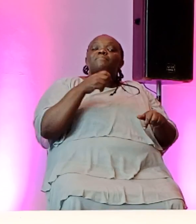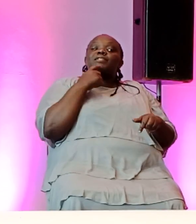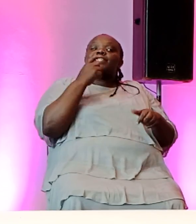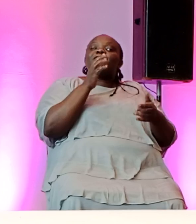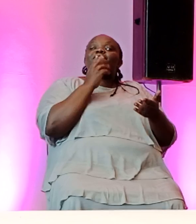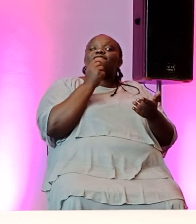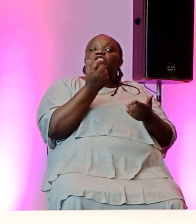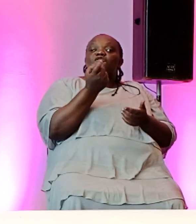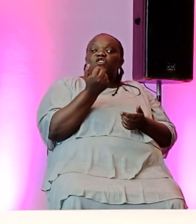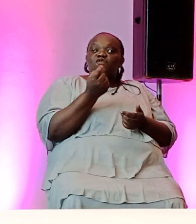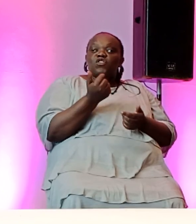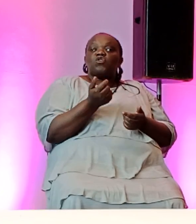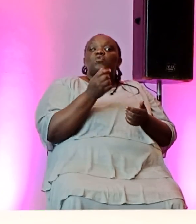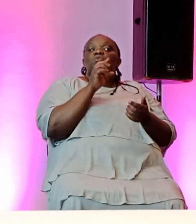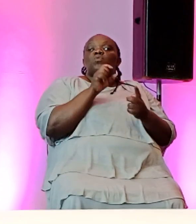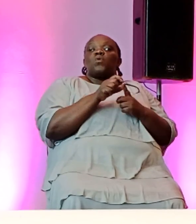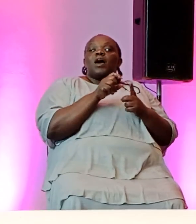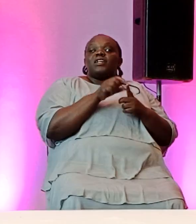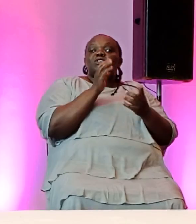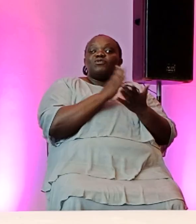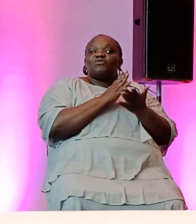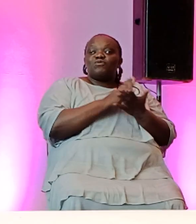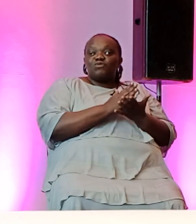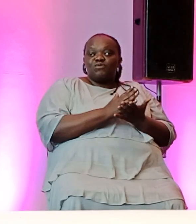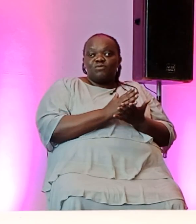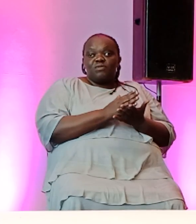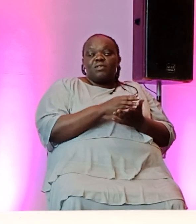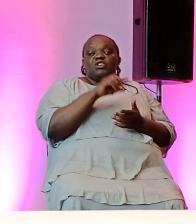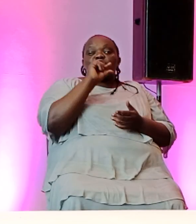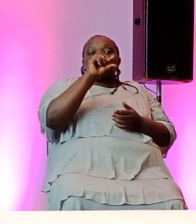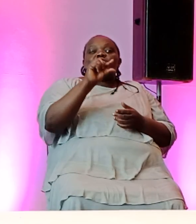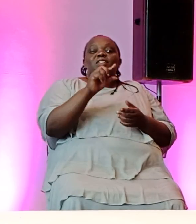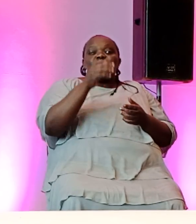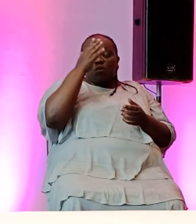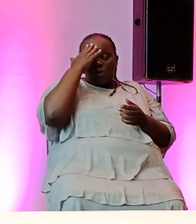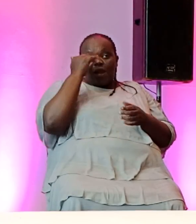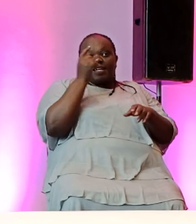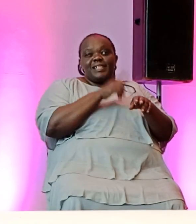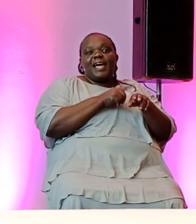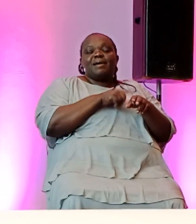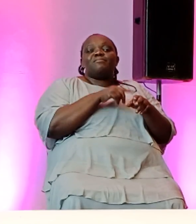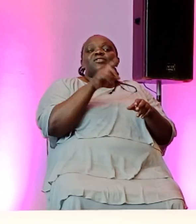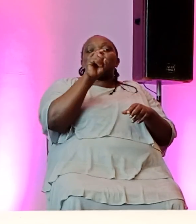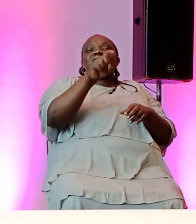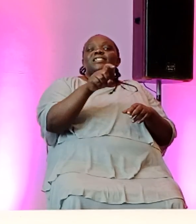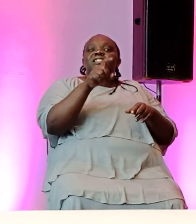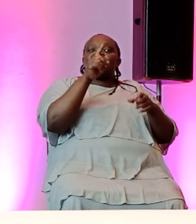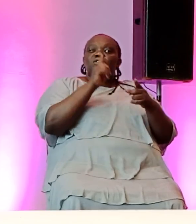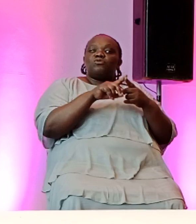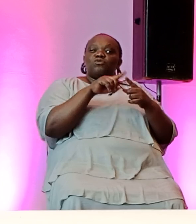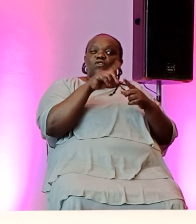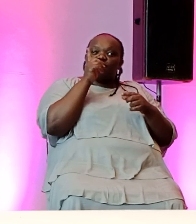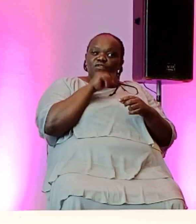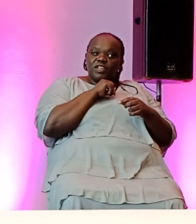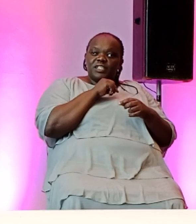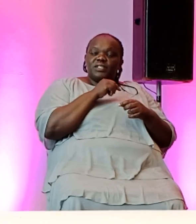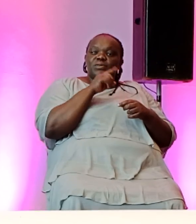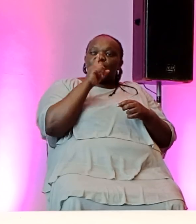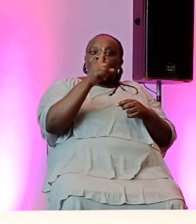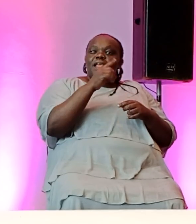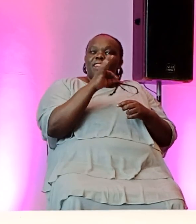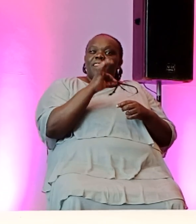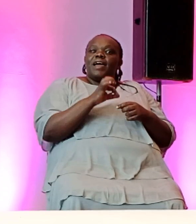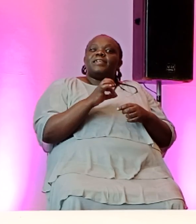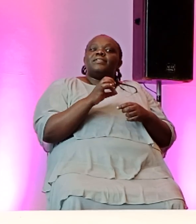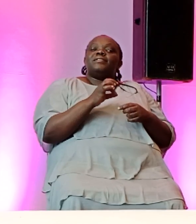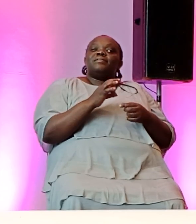words. And the reason we ask you to keep it just a bit brief is because of time. We do need to finish by about 1:30,